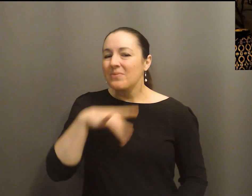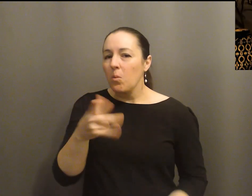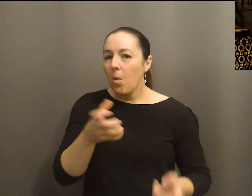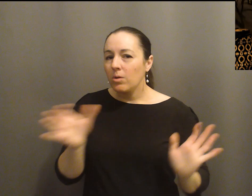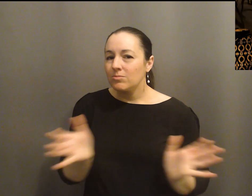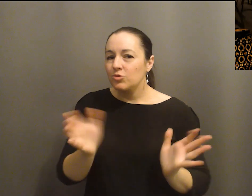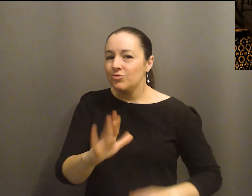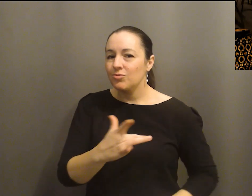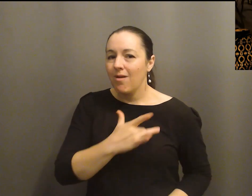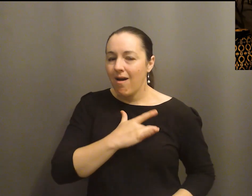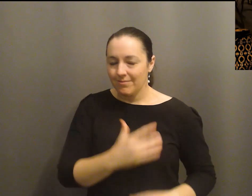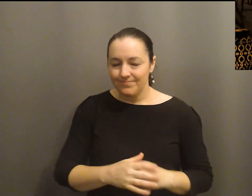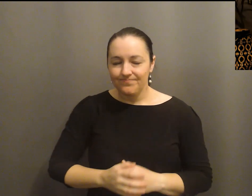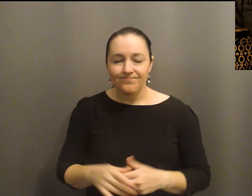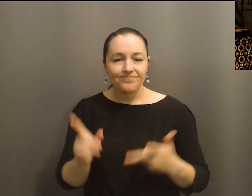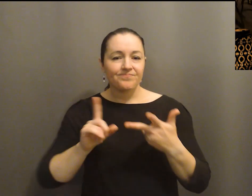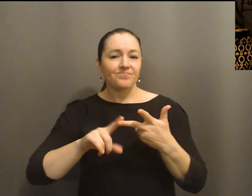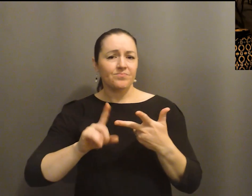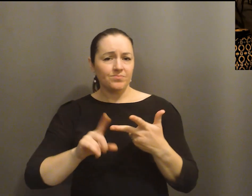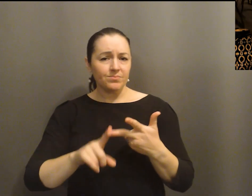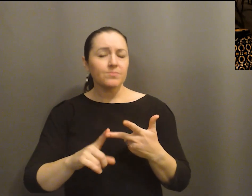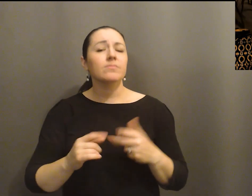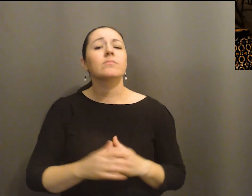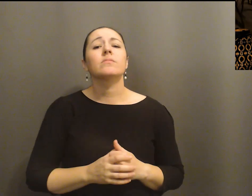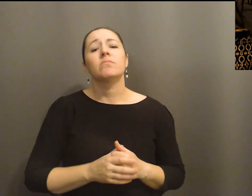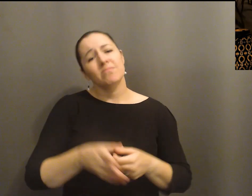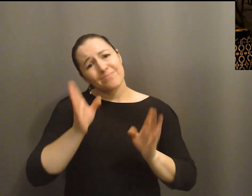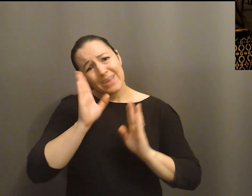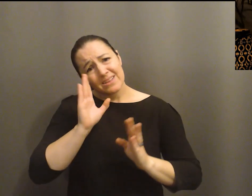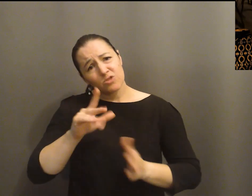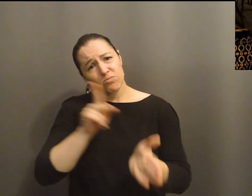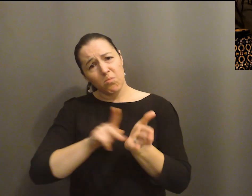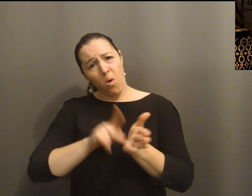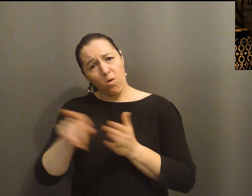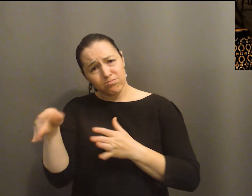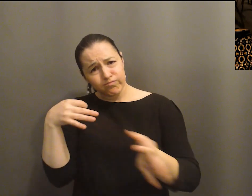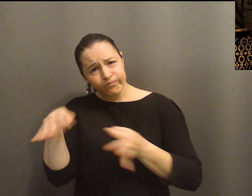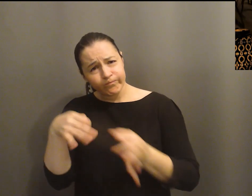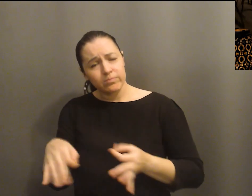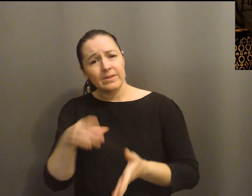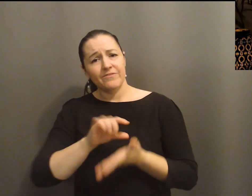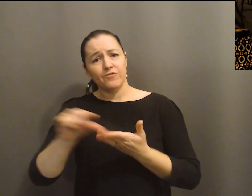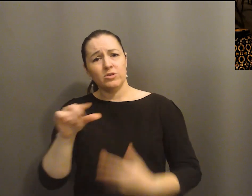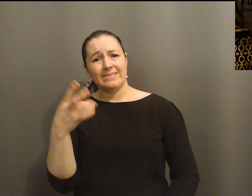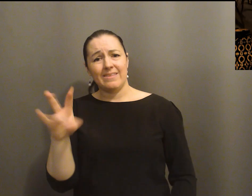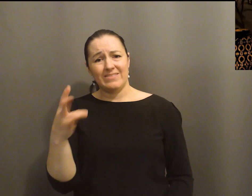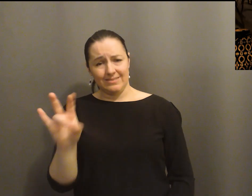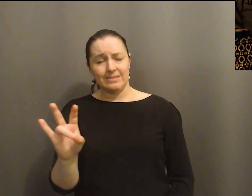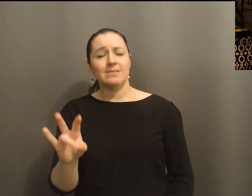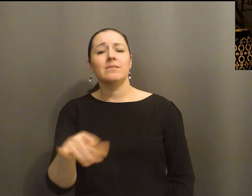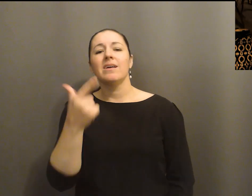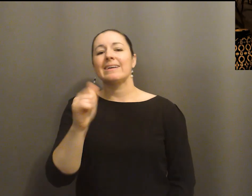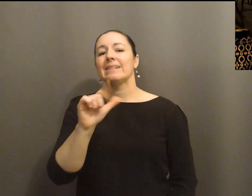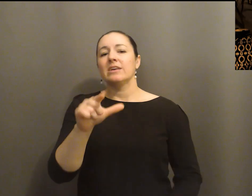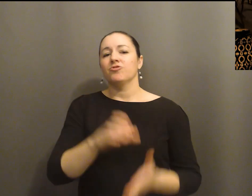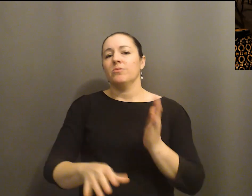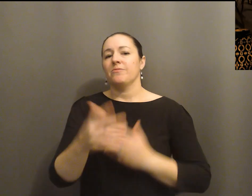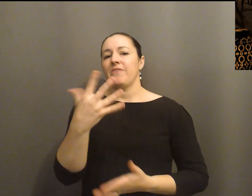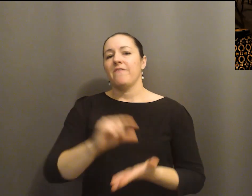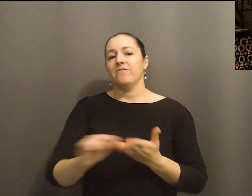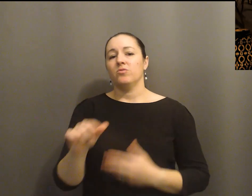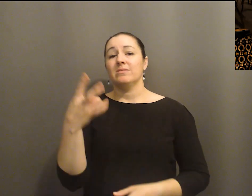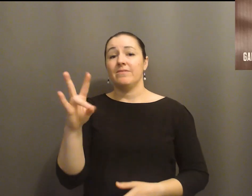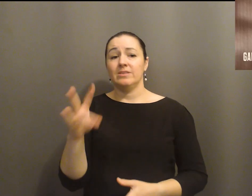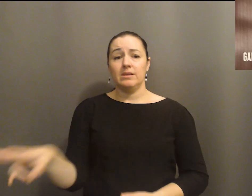your heart today Third and final point Pay close attention To what Paul says In verse 17 Galatians 5 verse